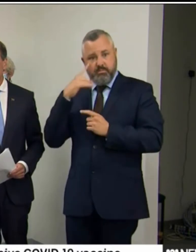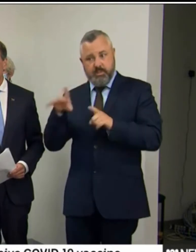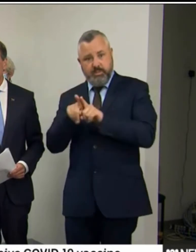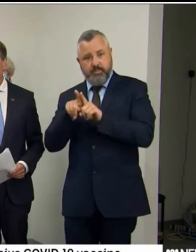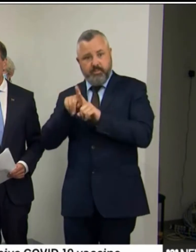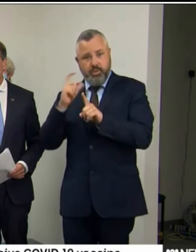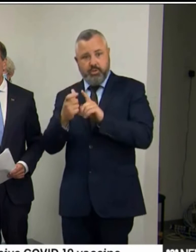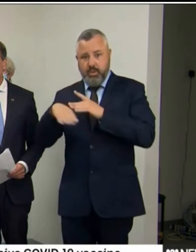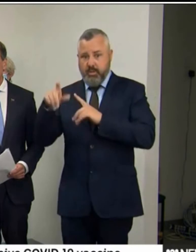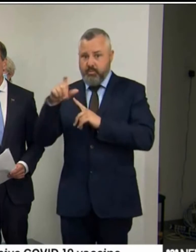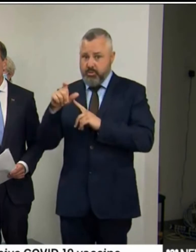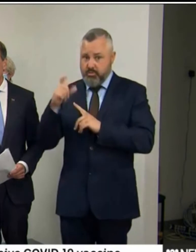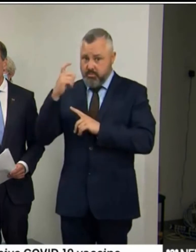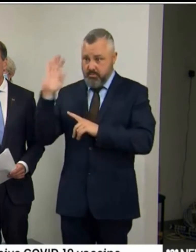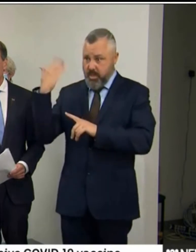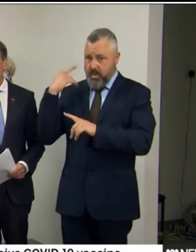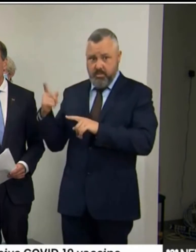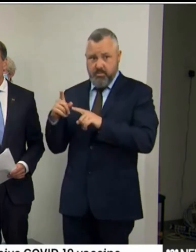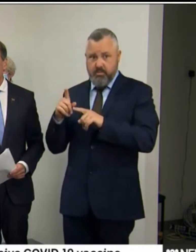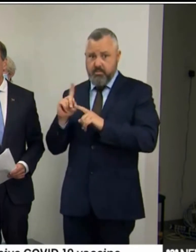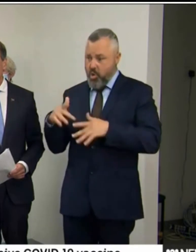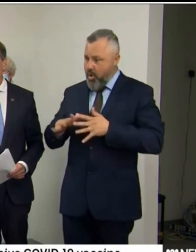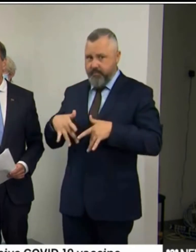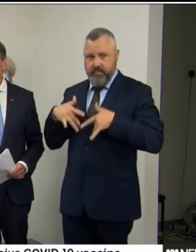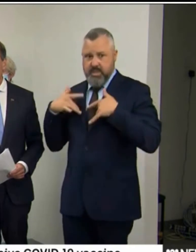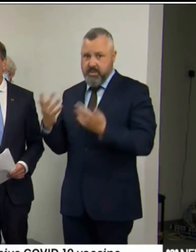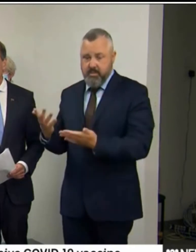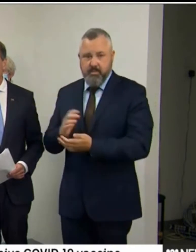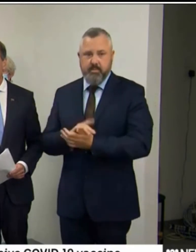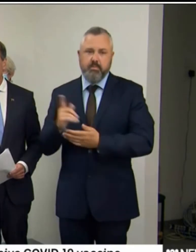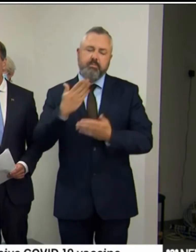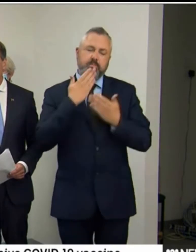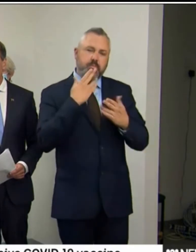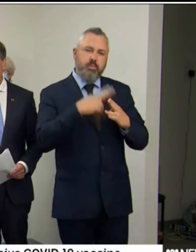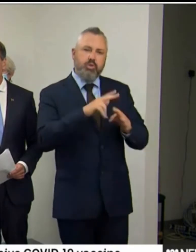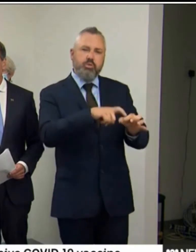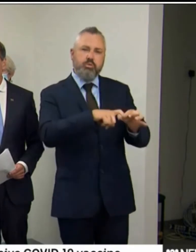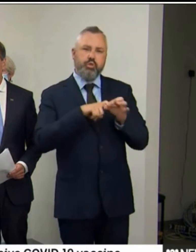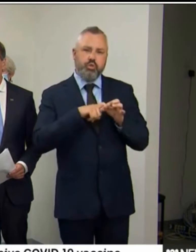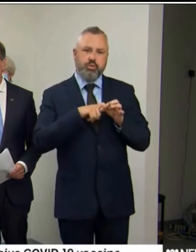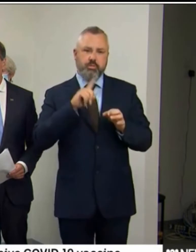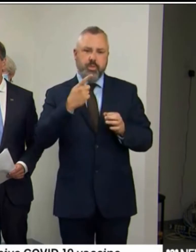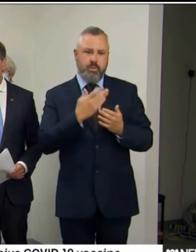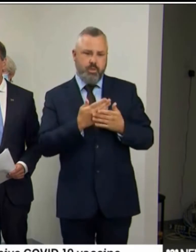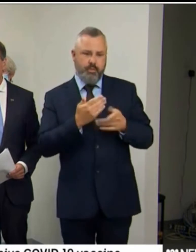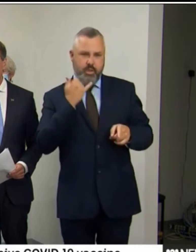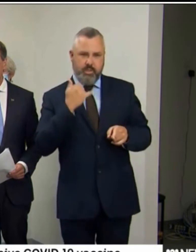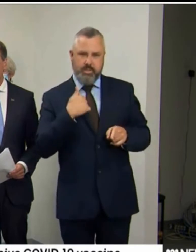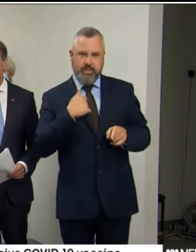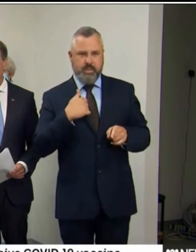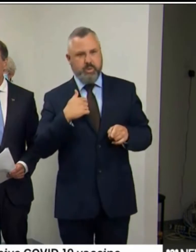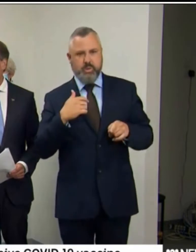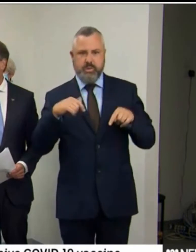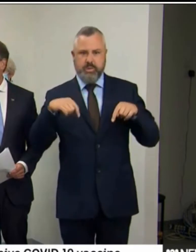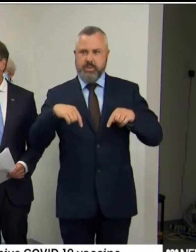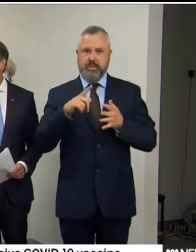have you felt hearing these allegations? Look, Tamsin, I thank you for your question, though I'd have to say taking them on the phone is an innovation since my day. We